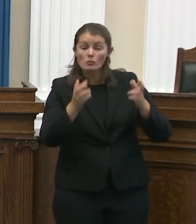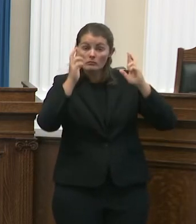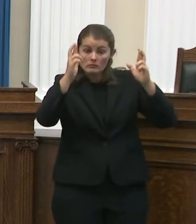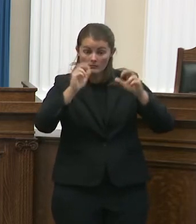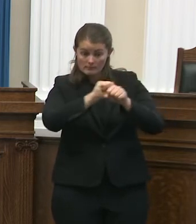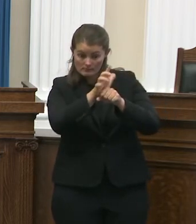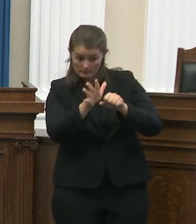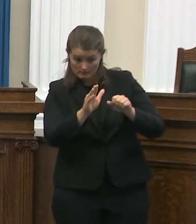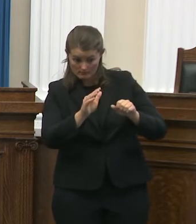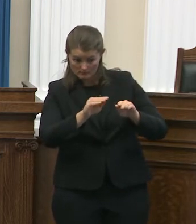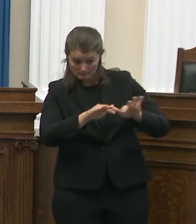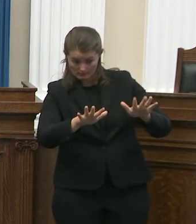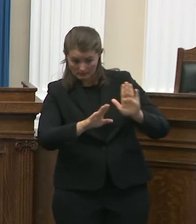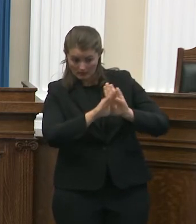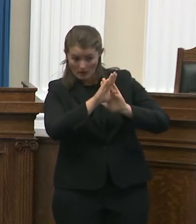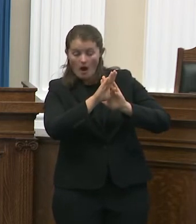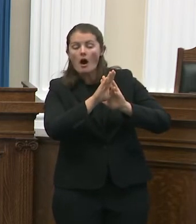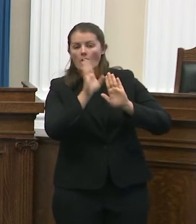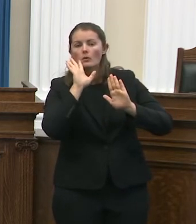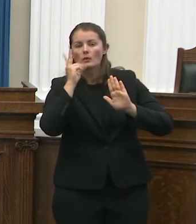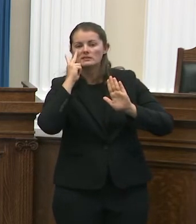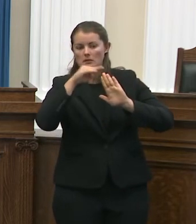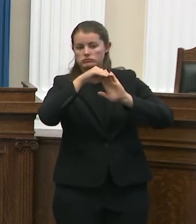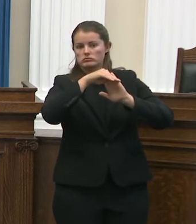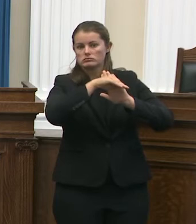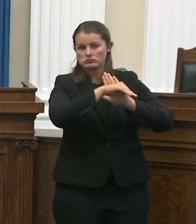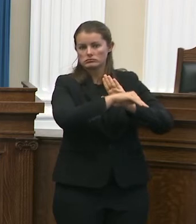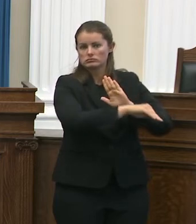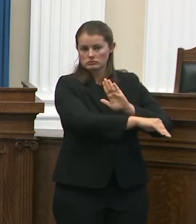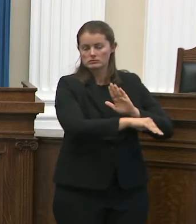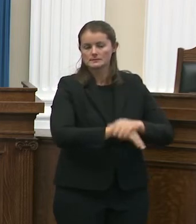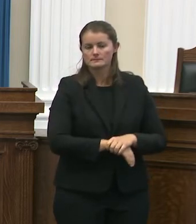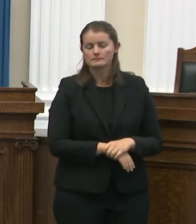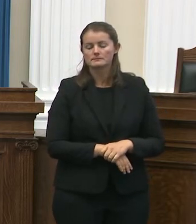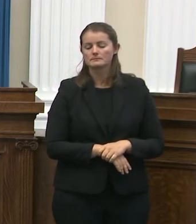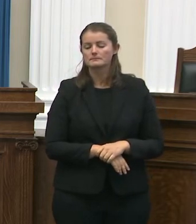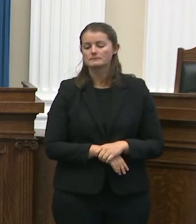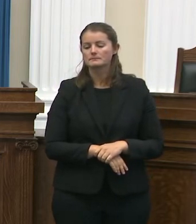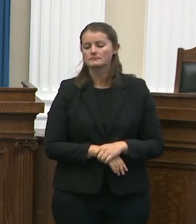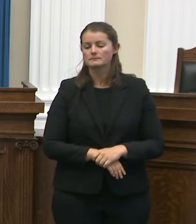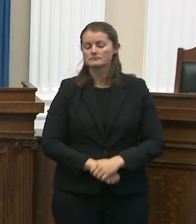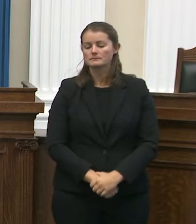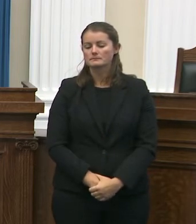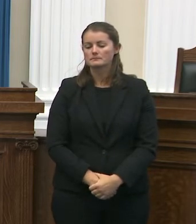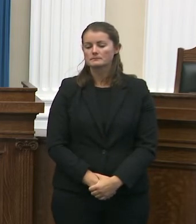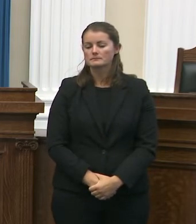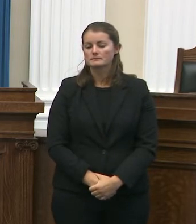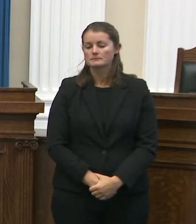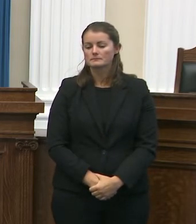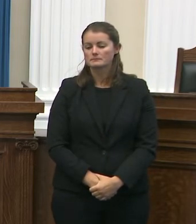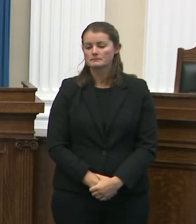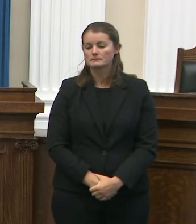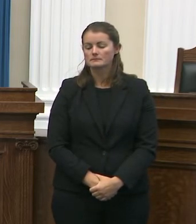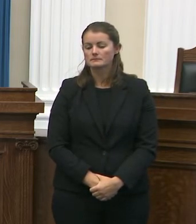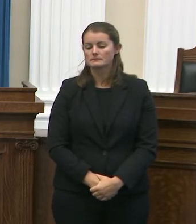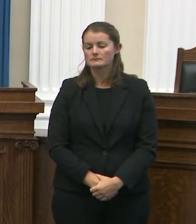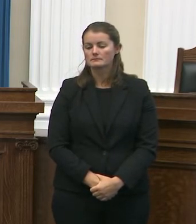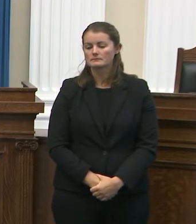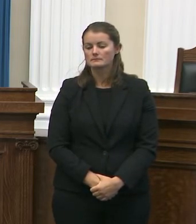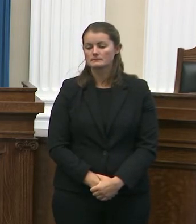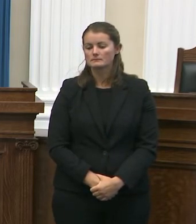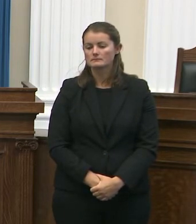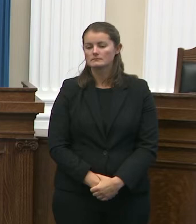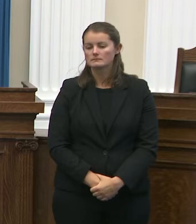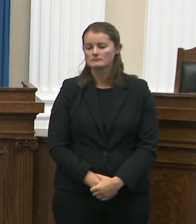safely. And while not into the directive today, I want to assure all Nevadans and visitors that we